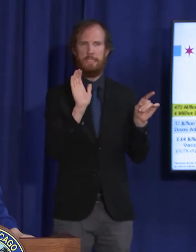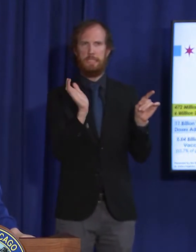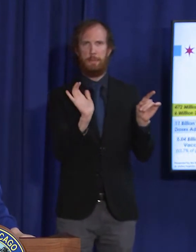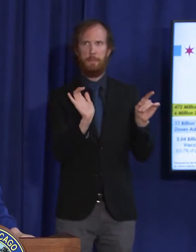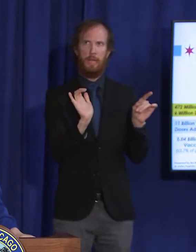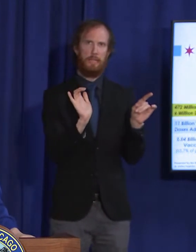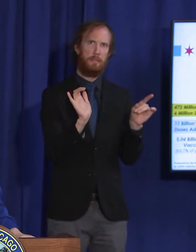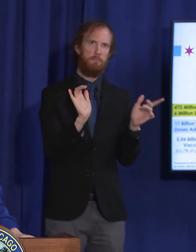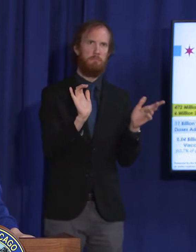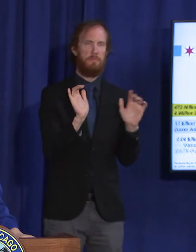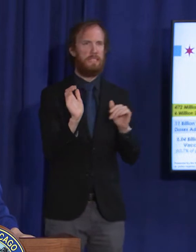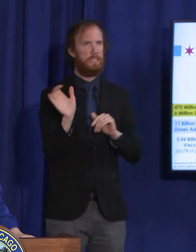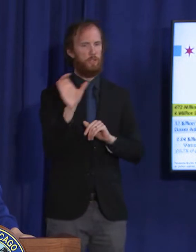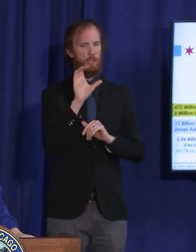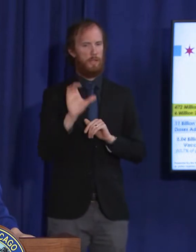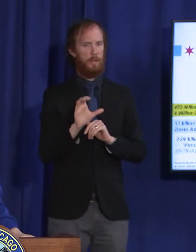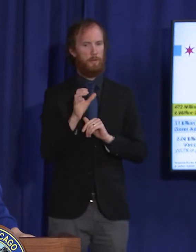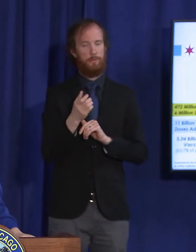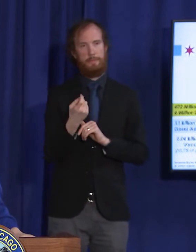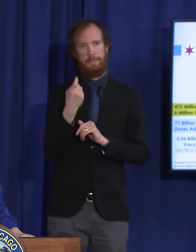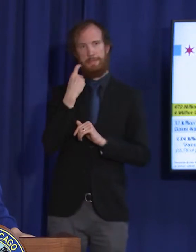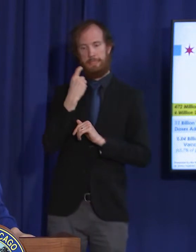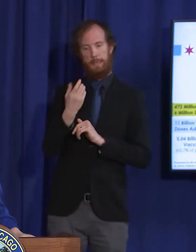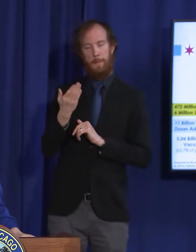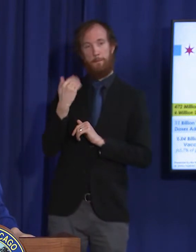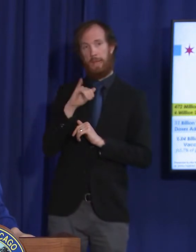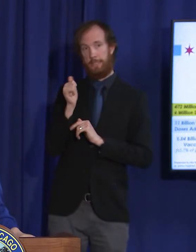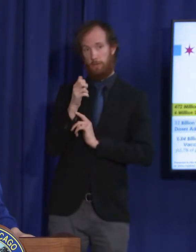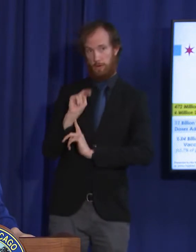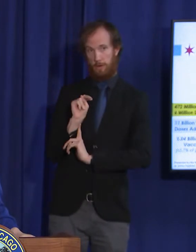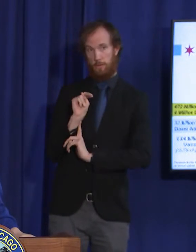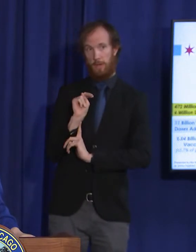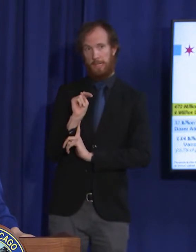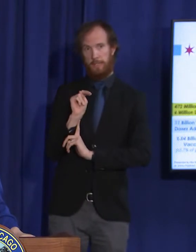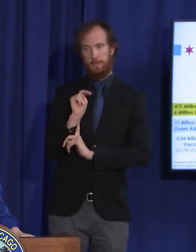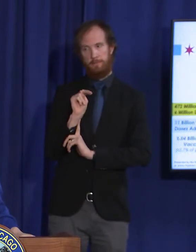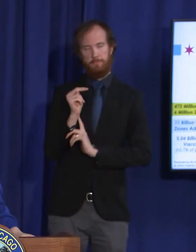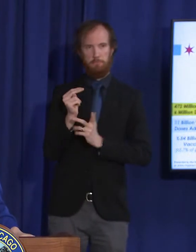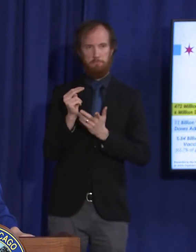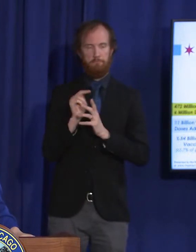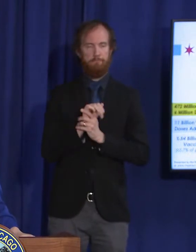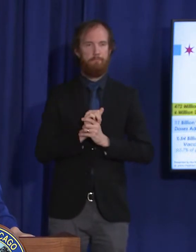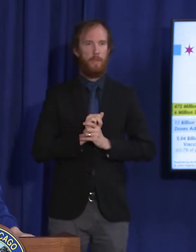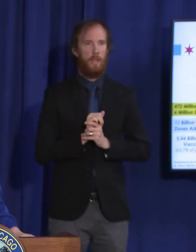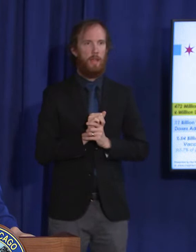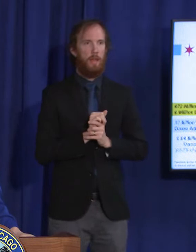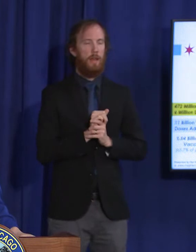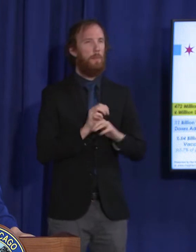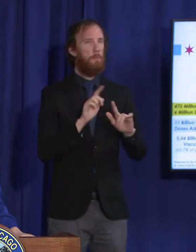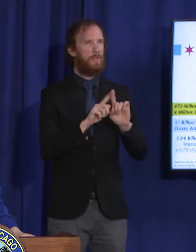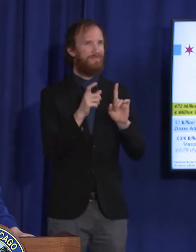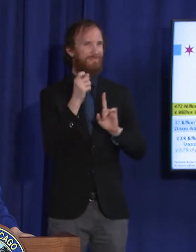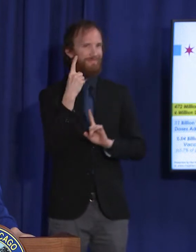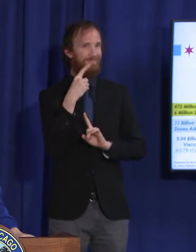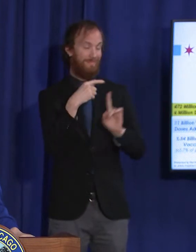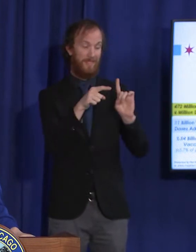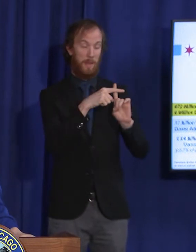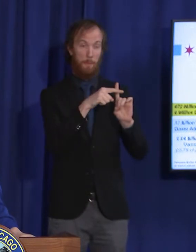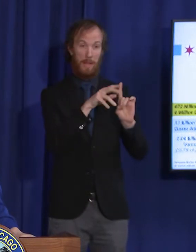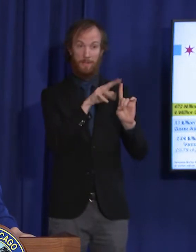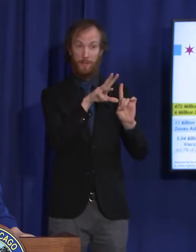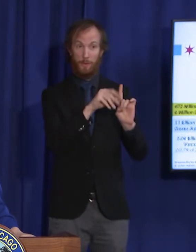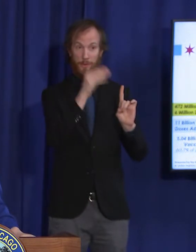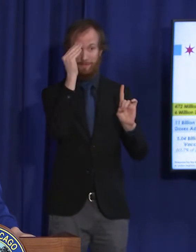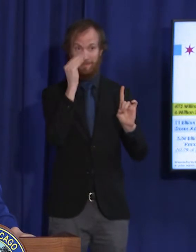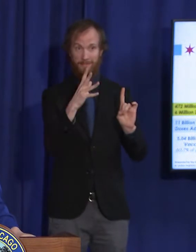like Chicago did in early January in terms of numbers of cases. The good news is that most of these countries